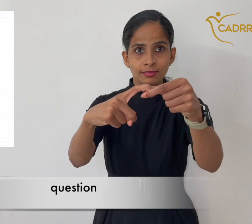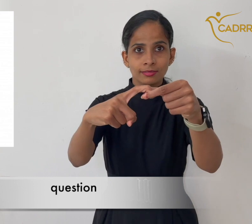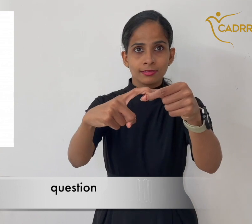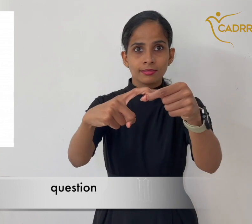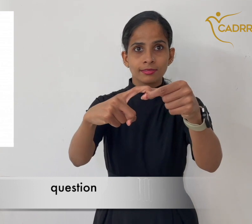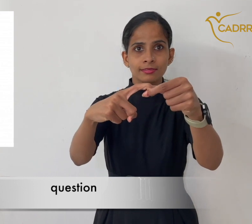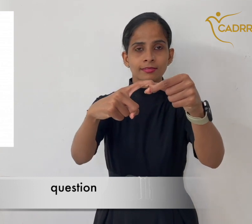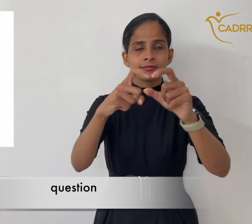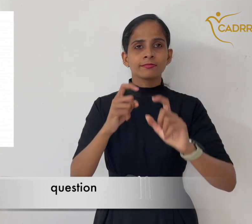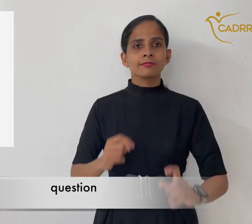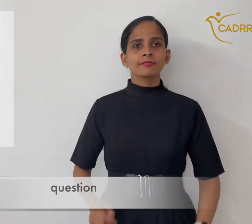Question.